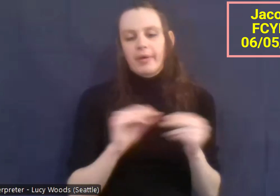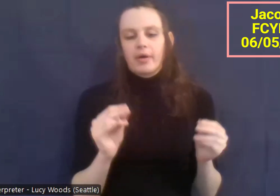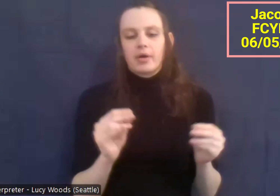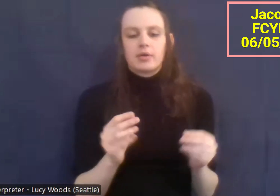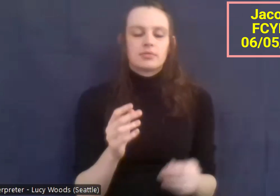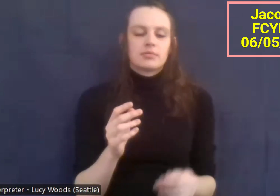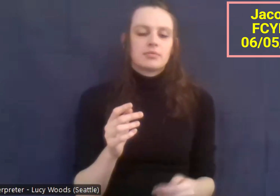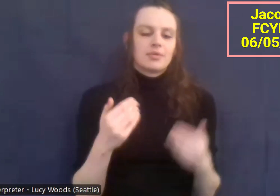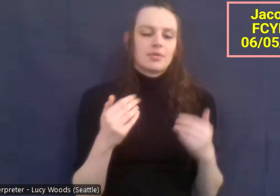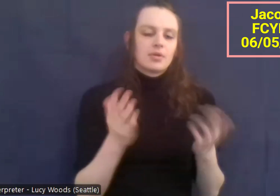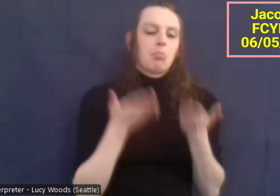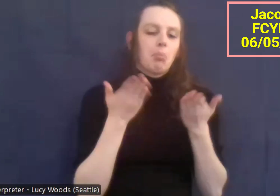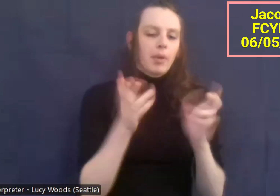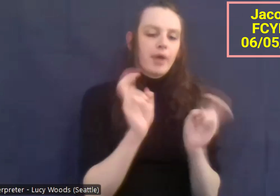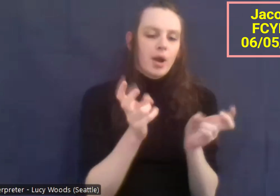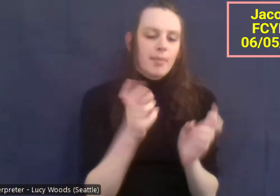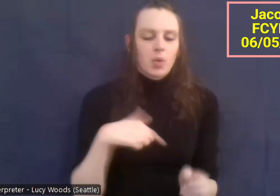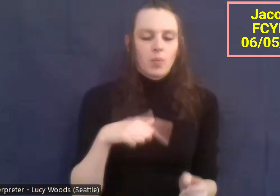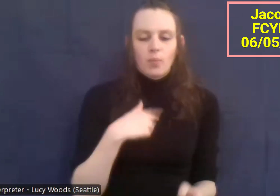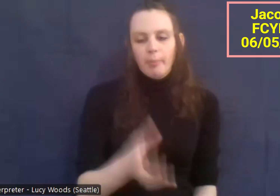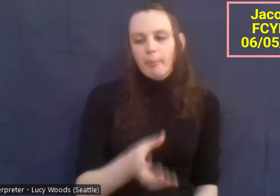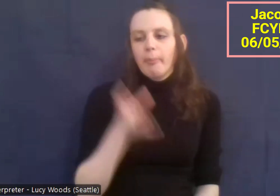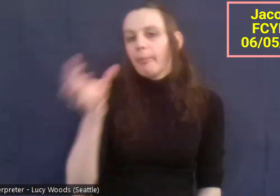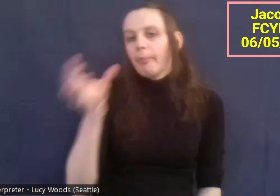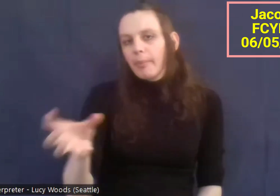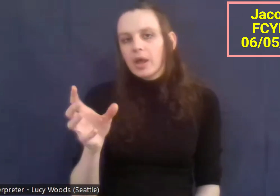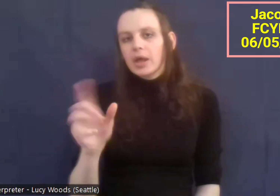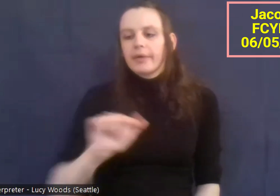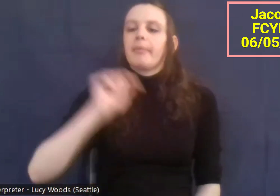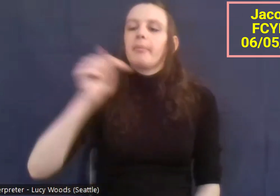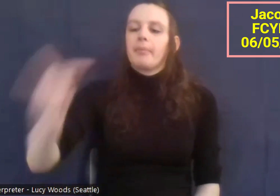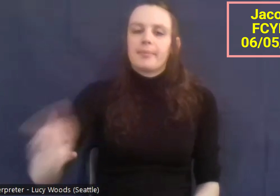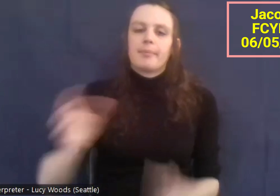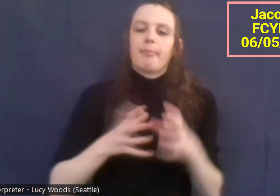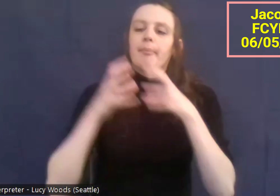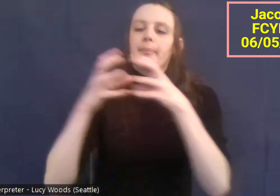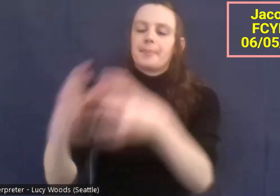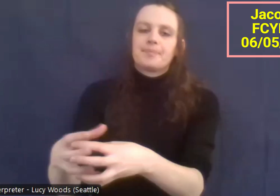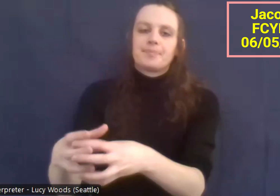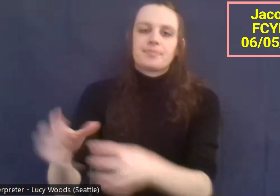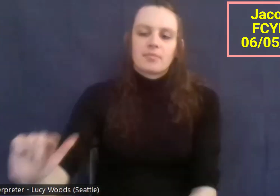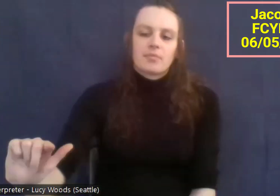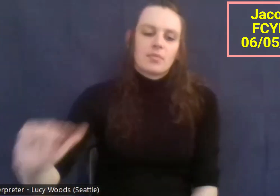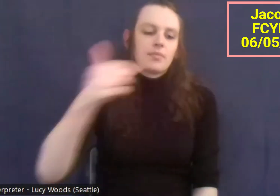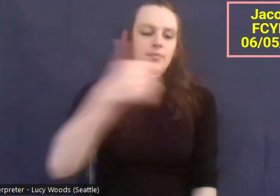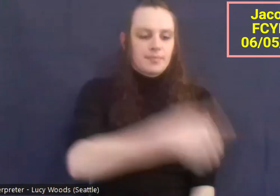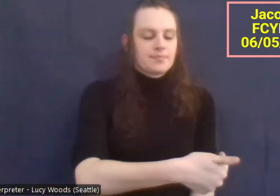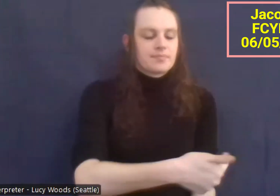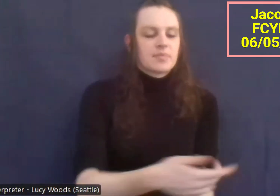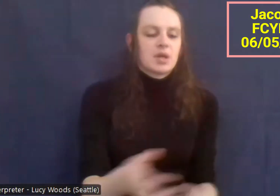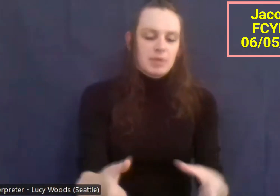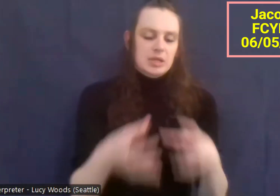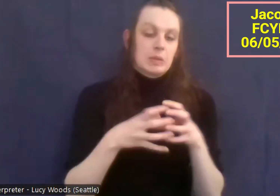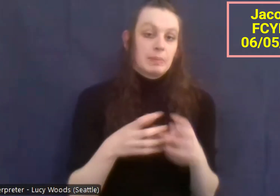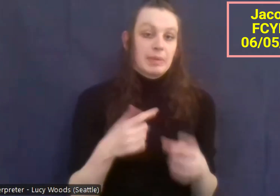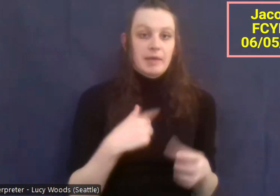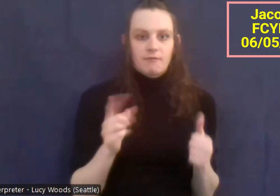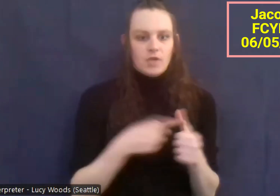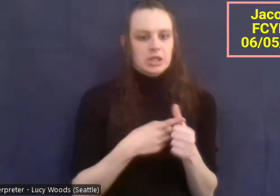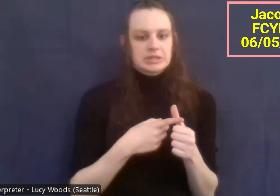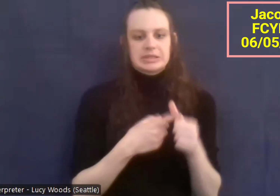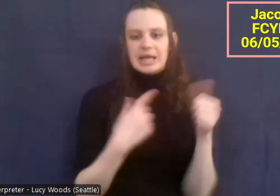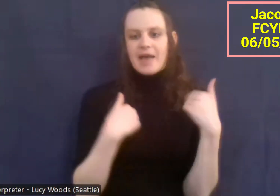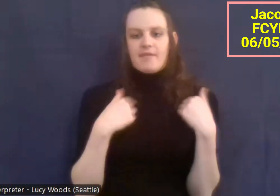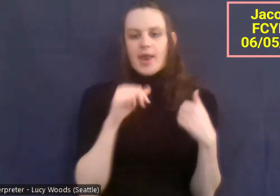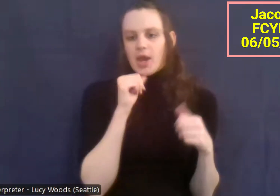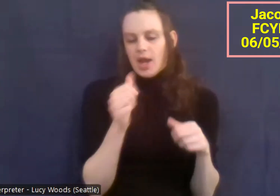to whoever we want to speak next. And they passed the ball directly to me with no time to think about what I wanted to